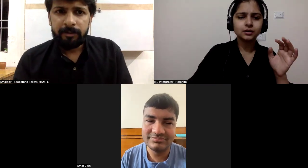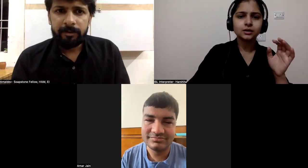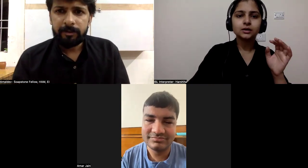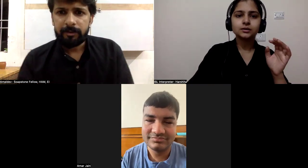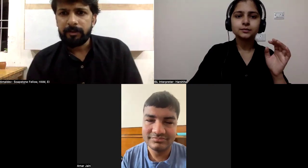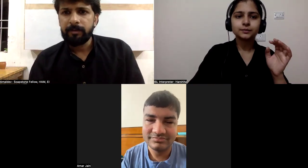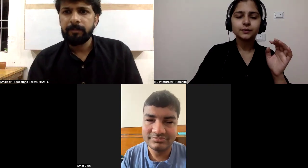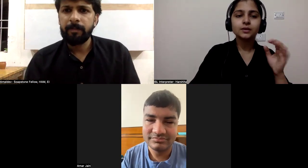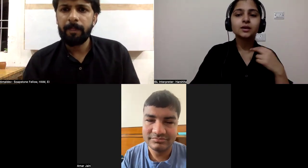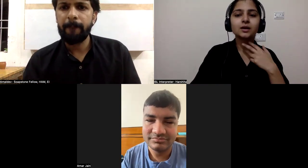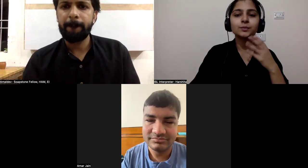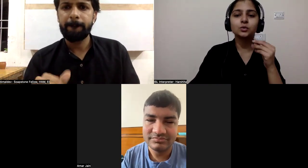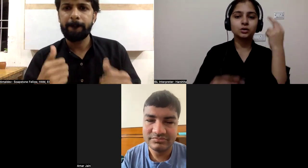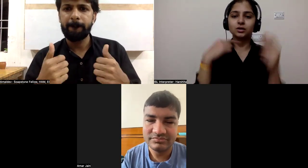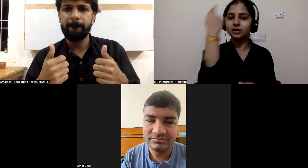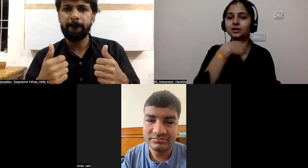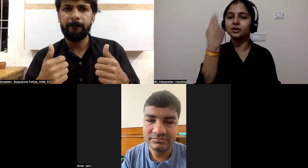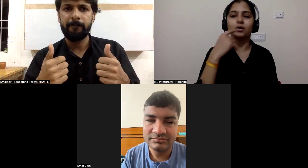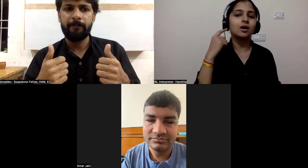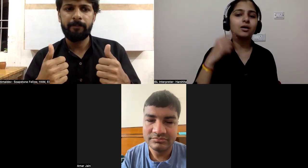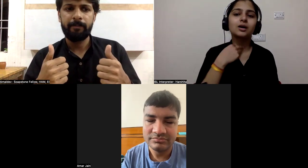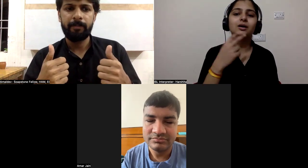Uh, Ma'am, you're on mute. Renuka, ma'am.